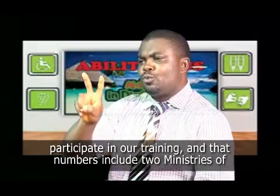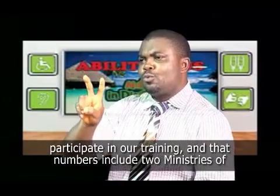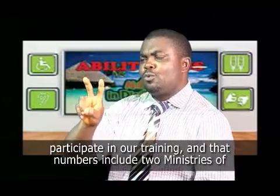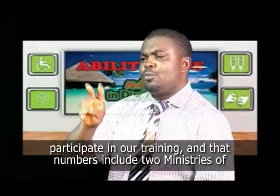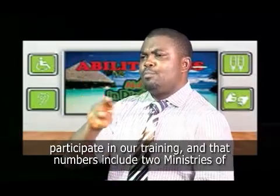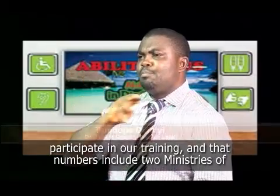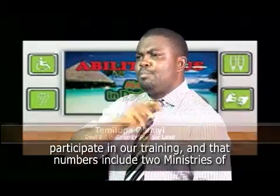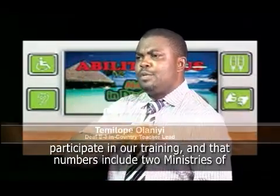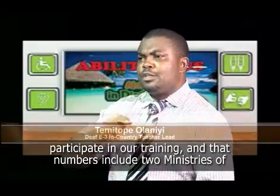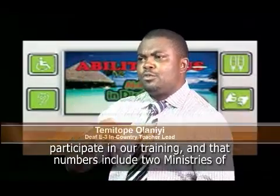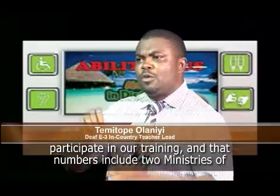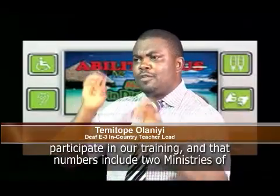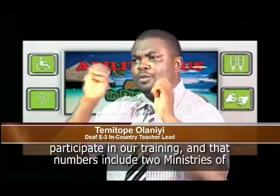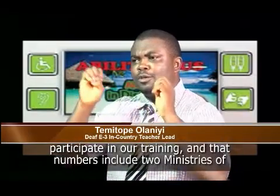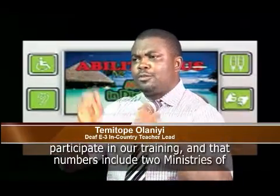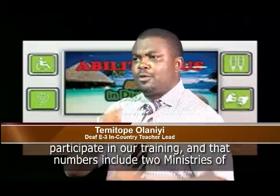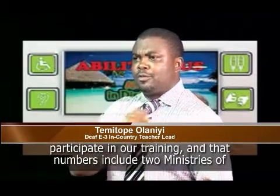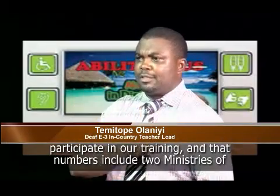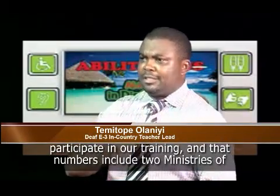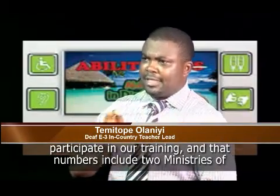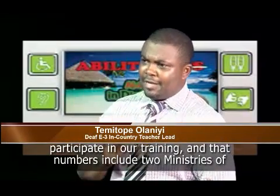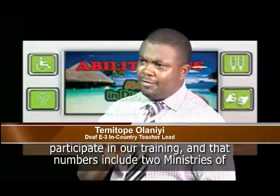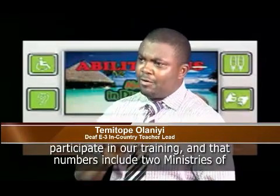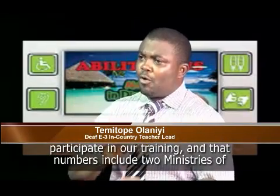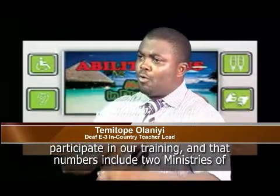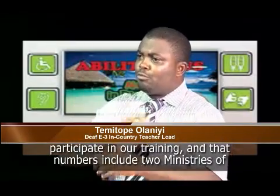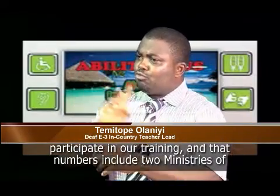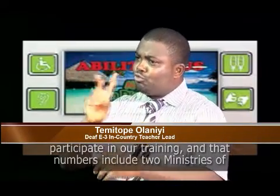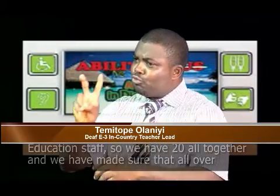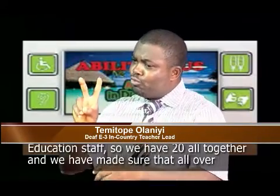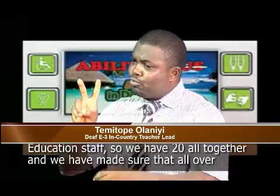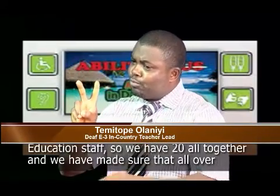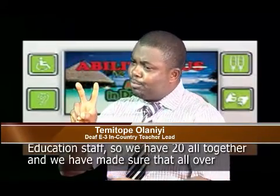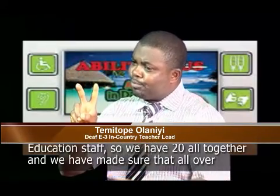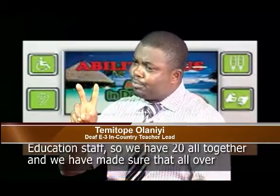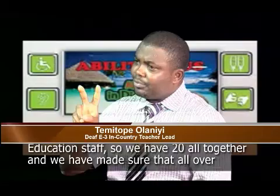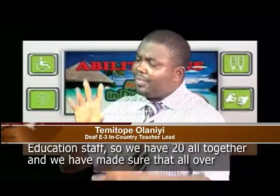and that numbers include 2 Ministry of Education staff.